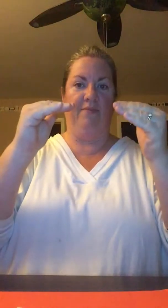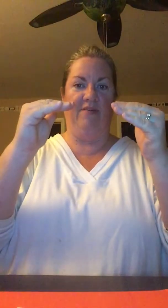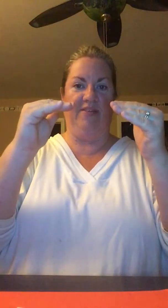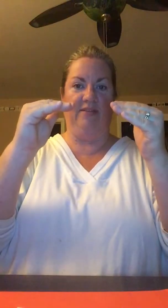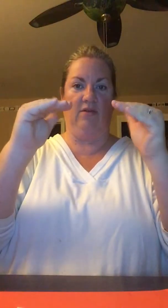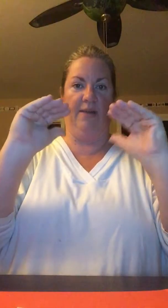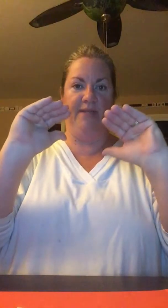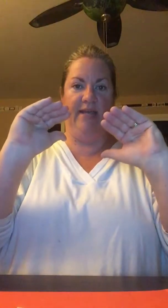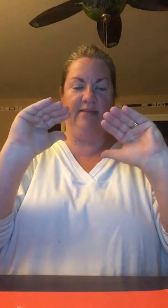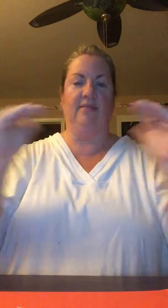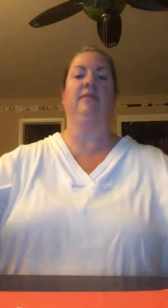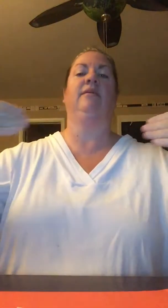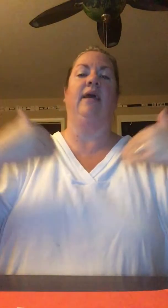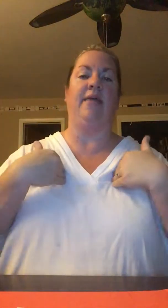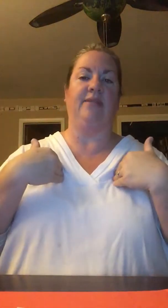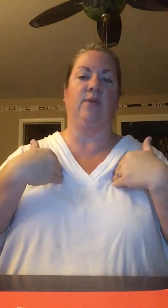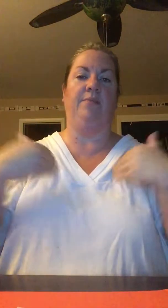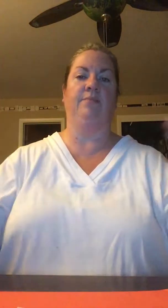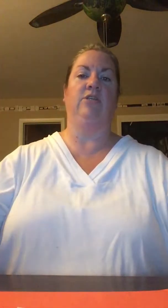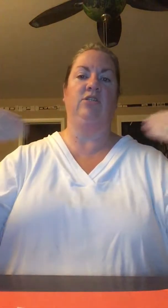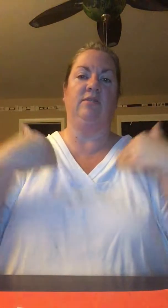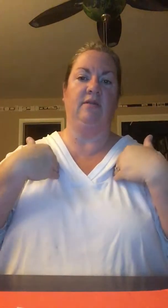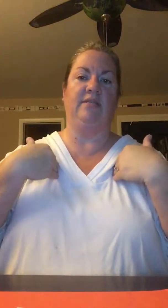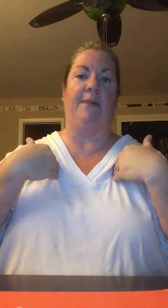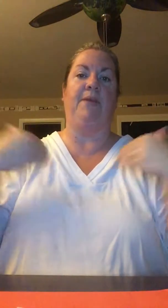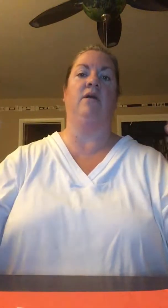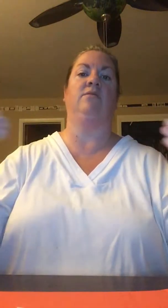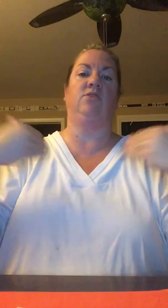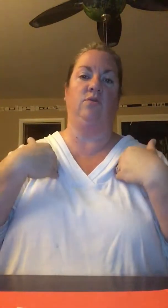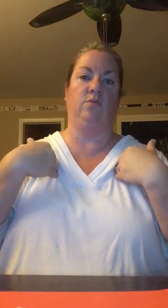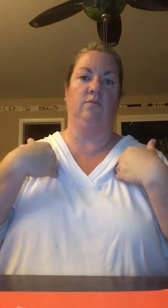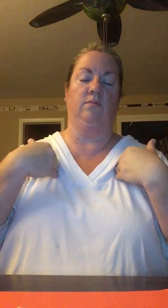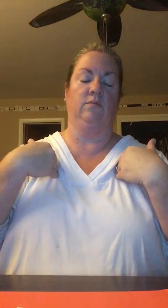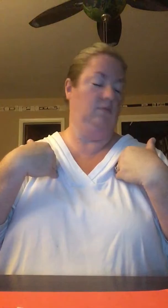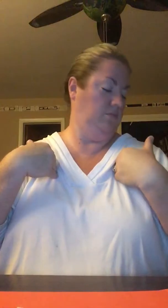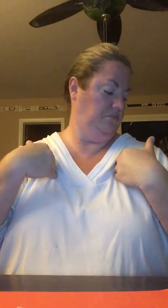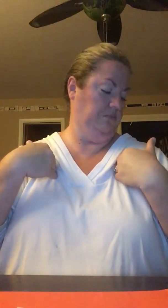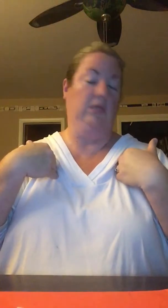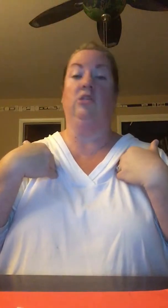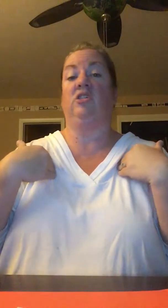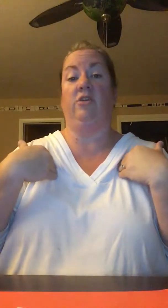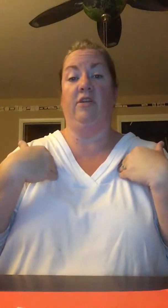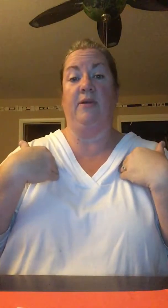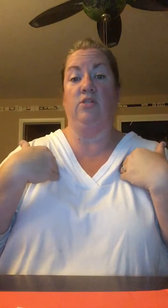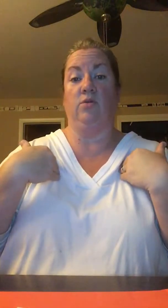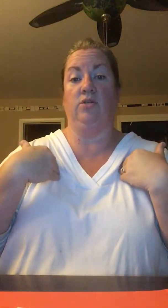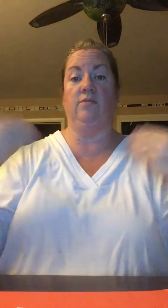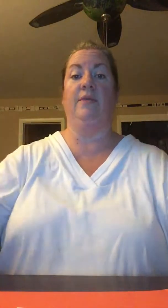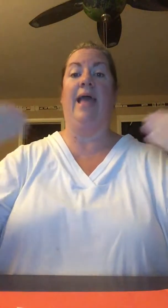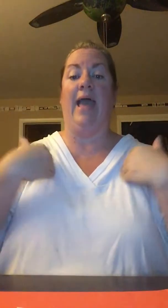I've got these little cupped hands, and that's what I'm just tapping onto, just underneath my shoulders.